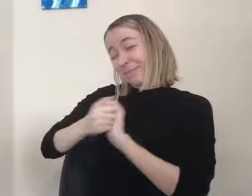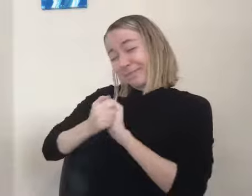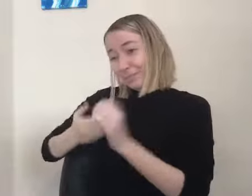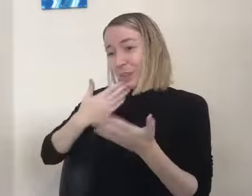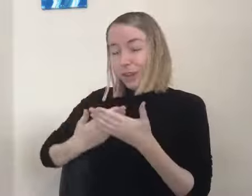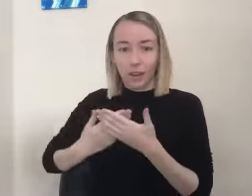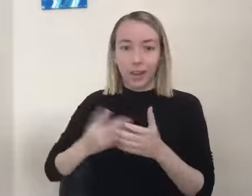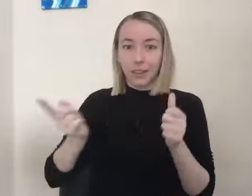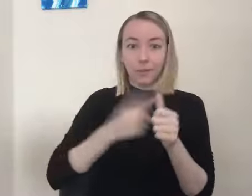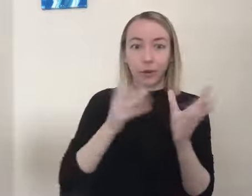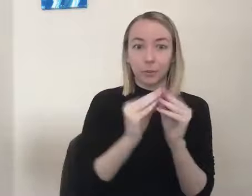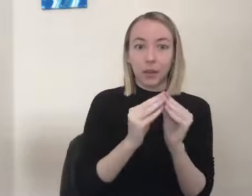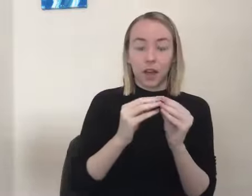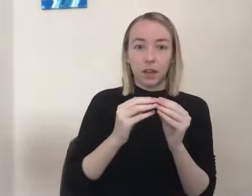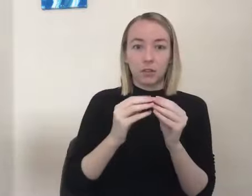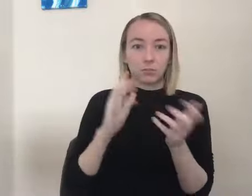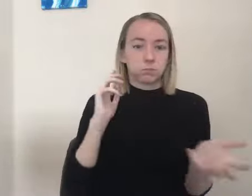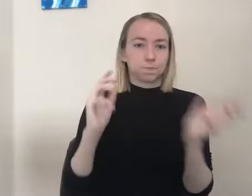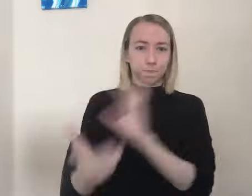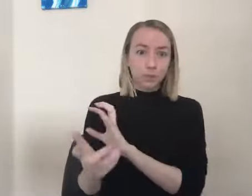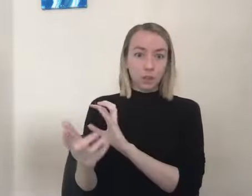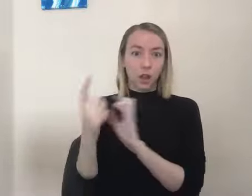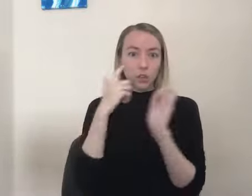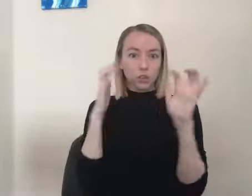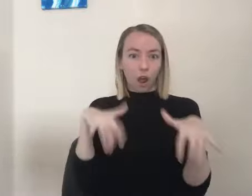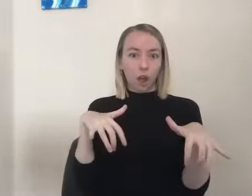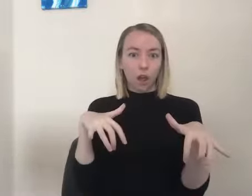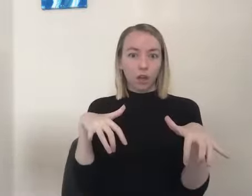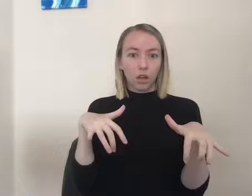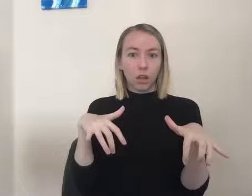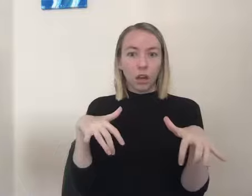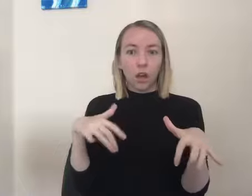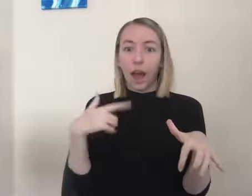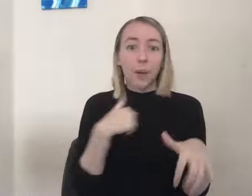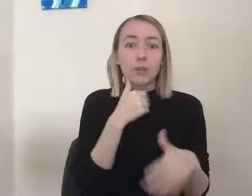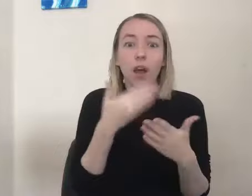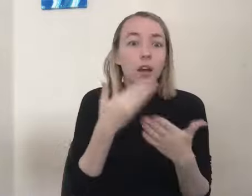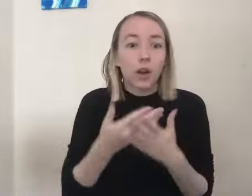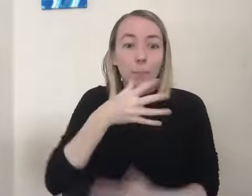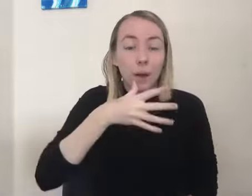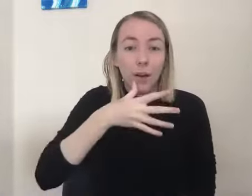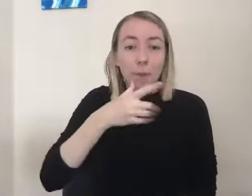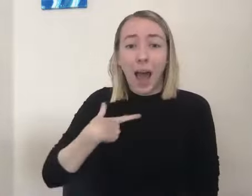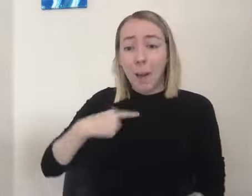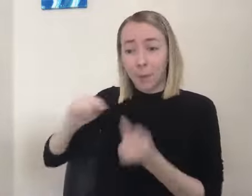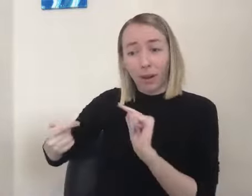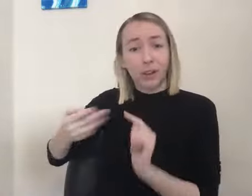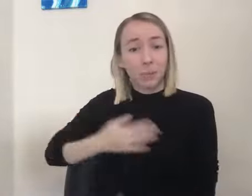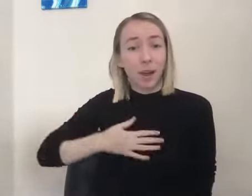okay. Before Al-Anon, I thought that meant that my son loved me and I was being a good mother. And that first meeting completely